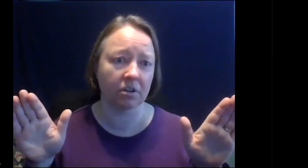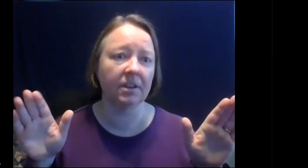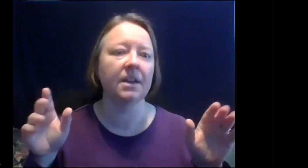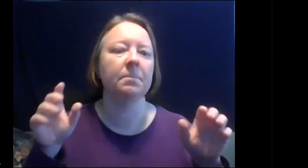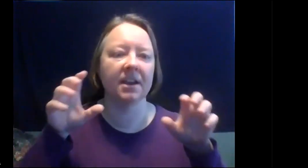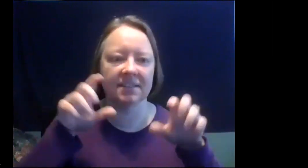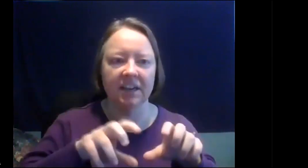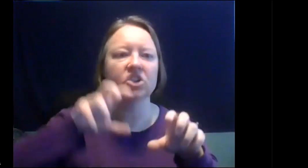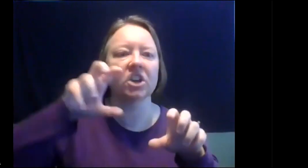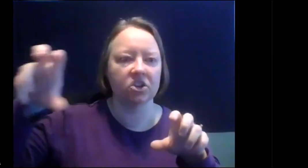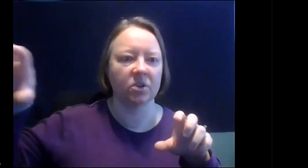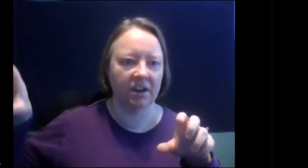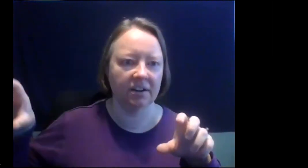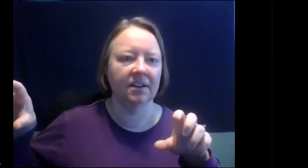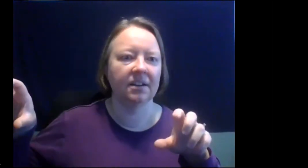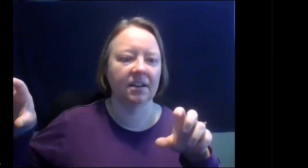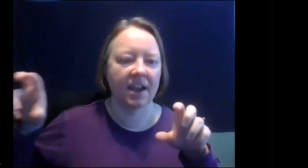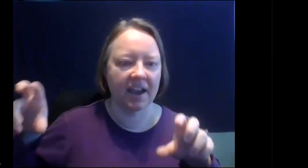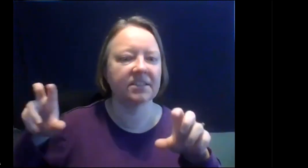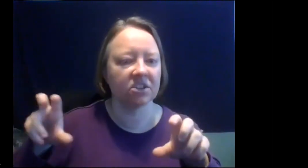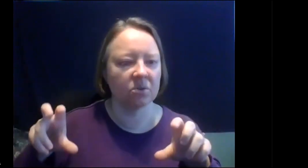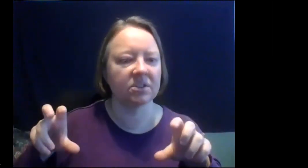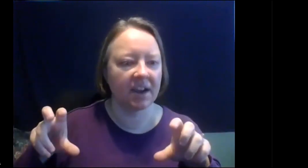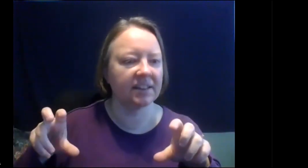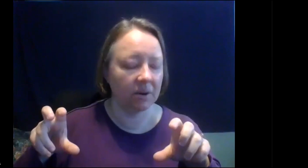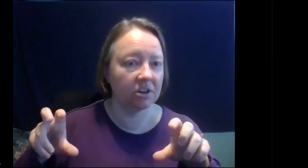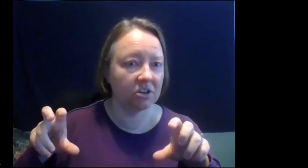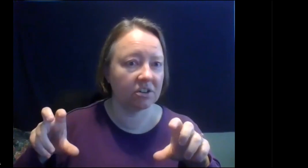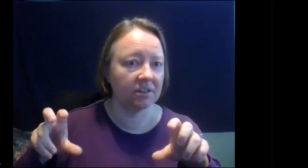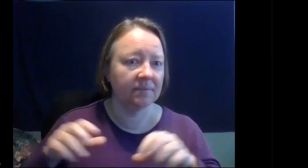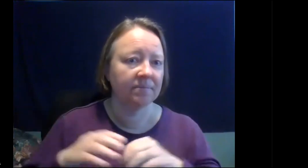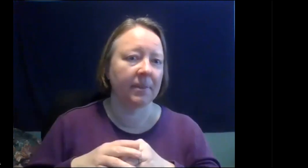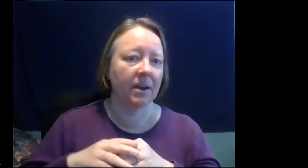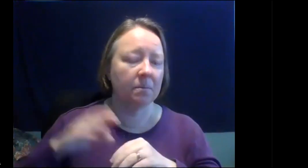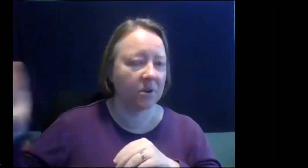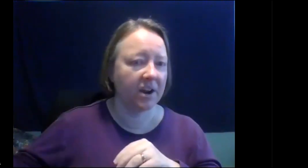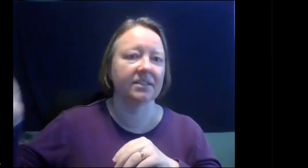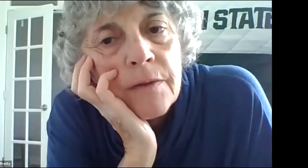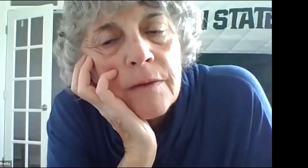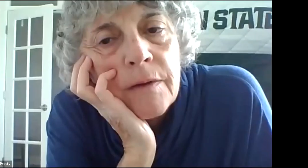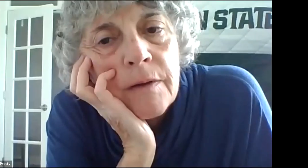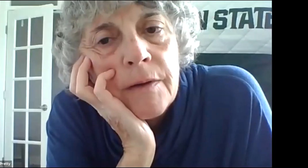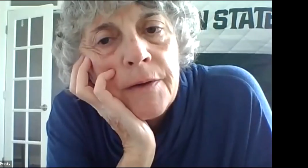universal because each country has its own sign language. France,